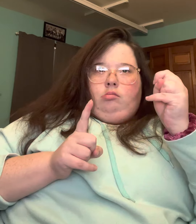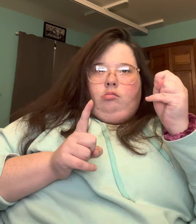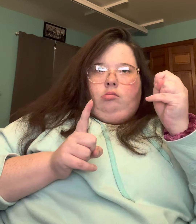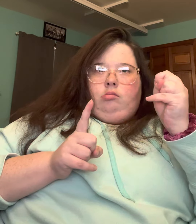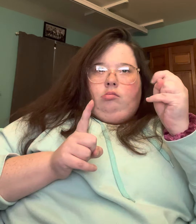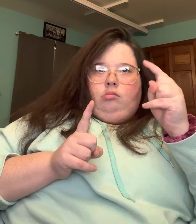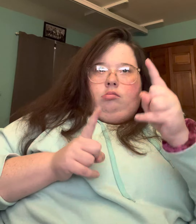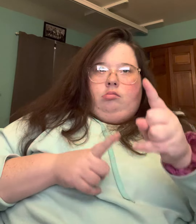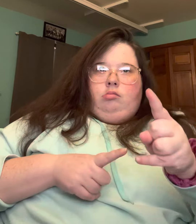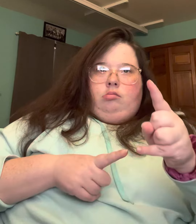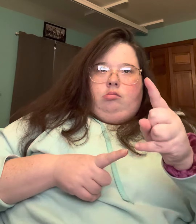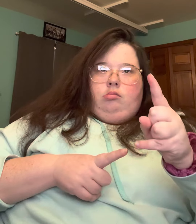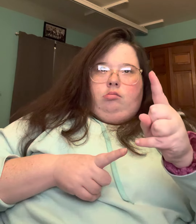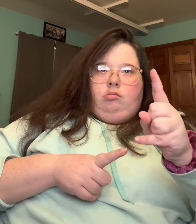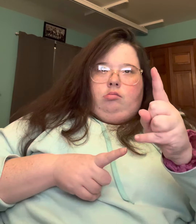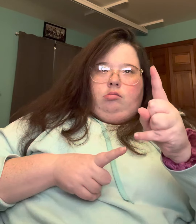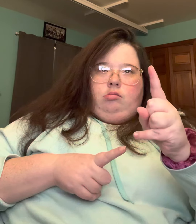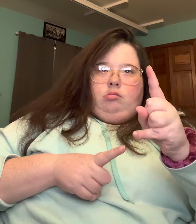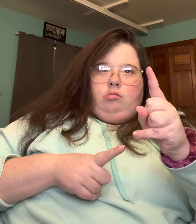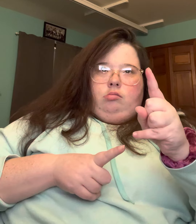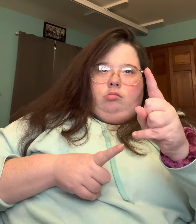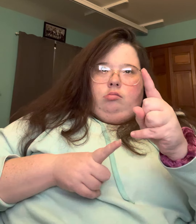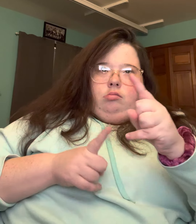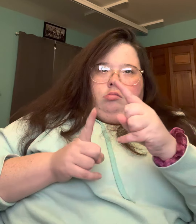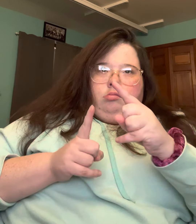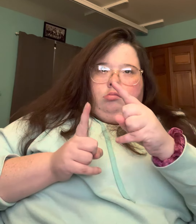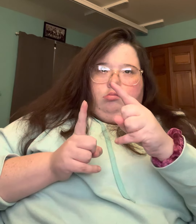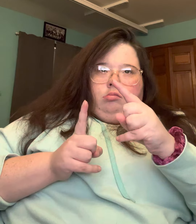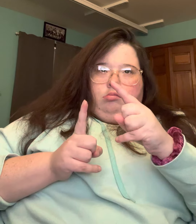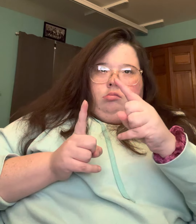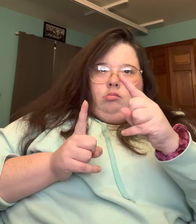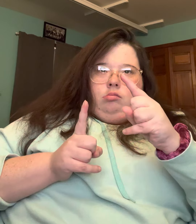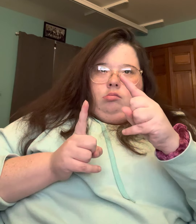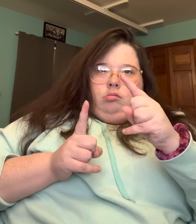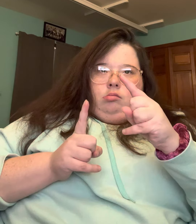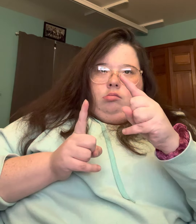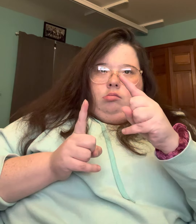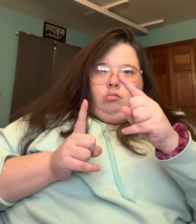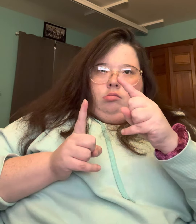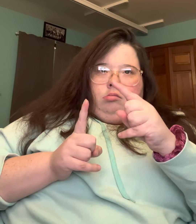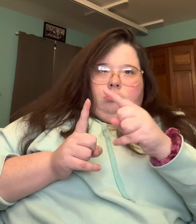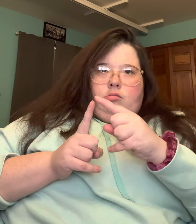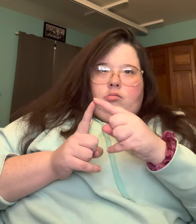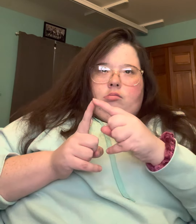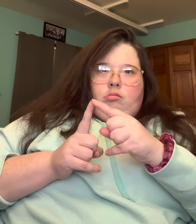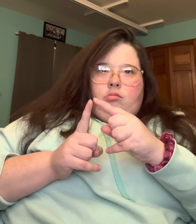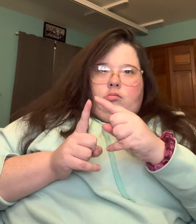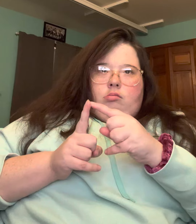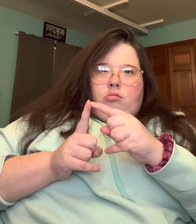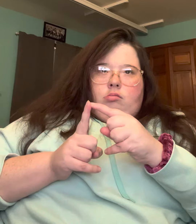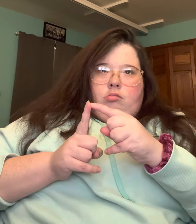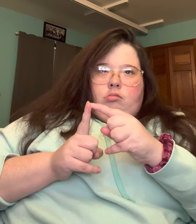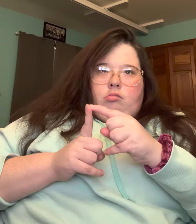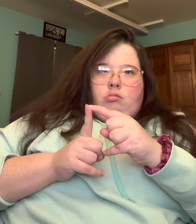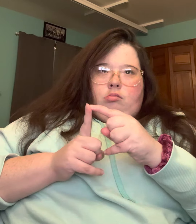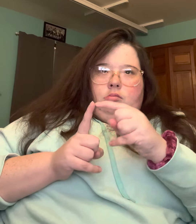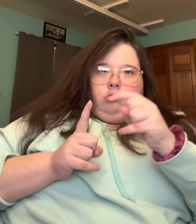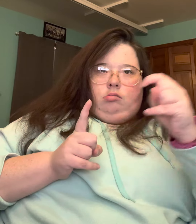So remember, the moving finger is always going to be from your dominant hand. This one is going to pull